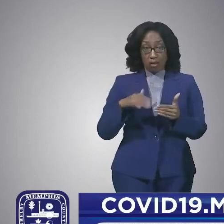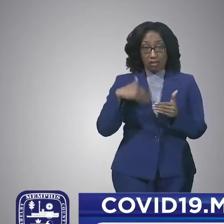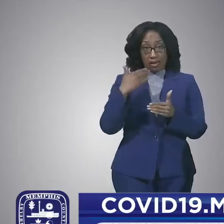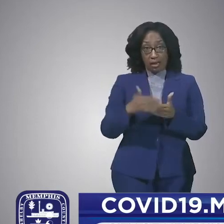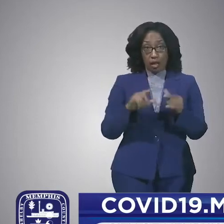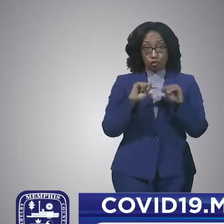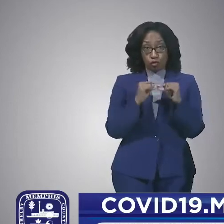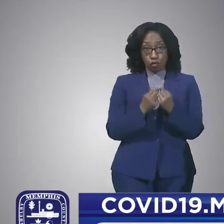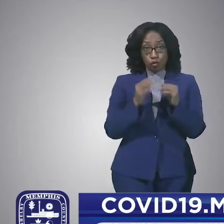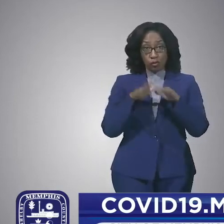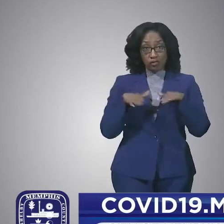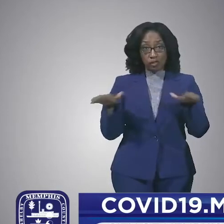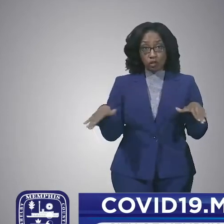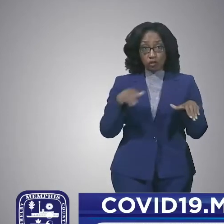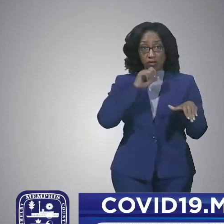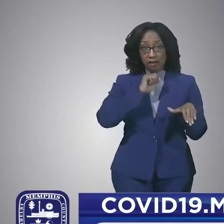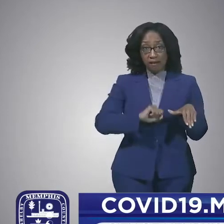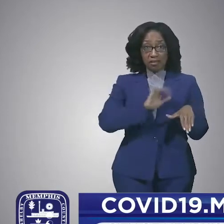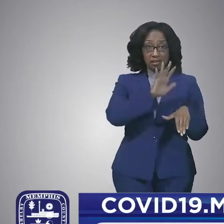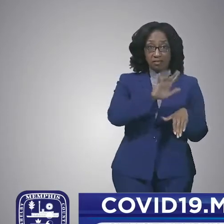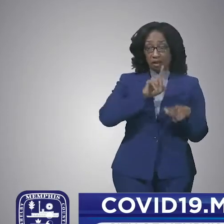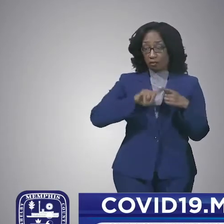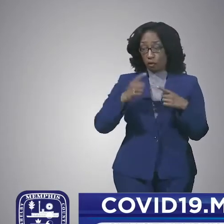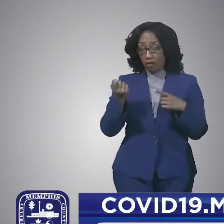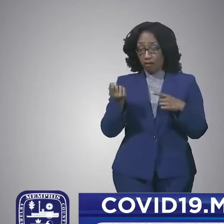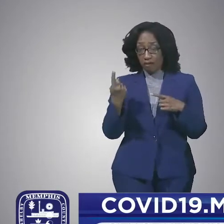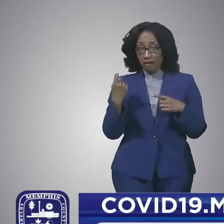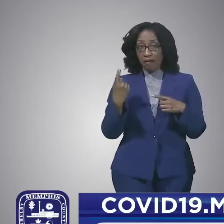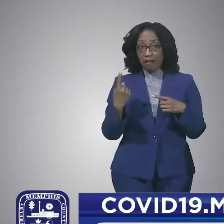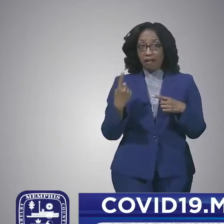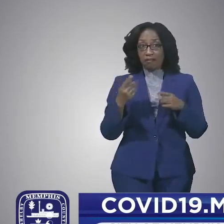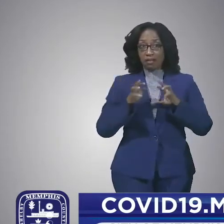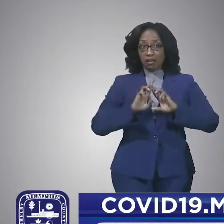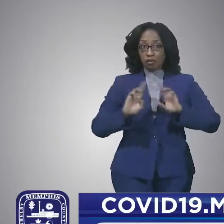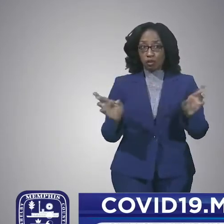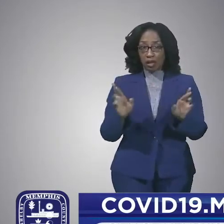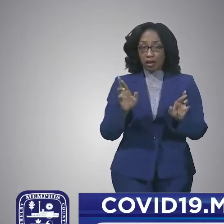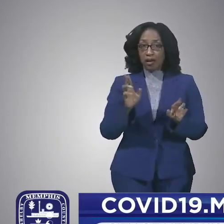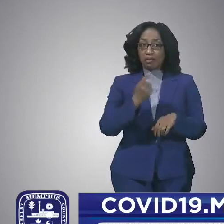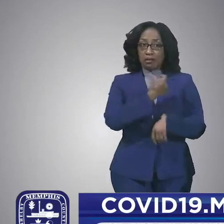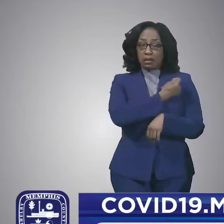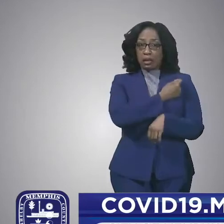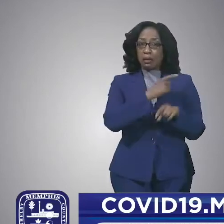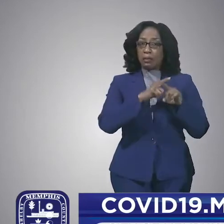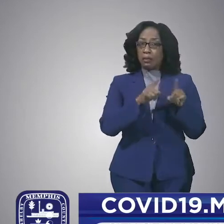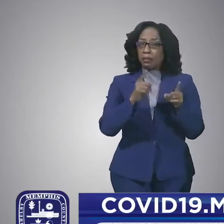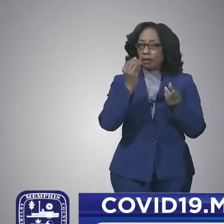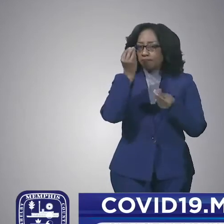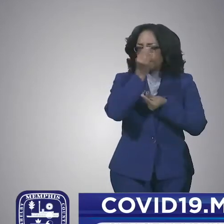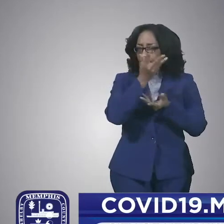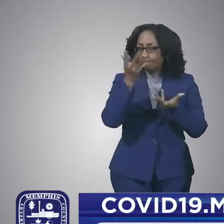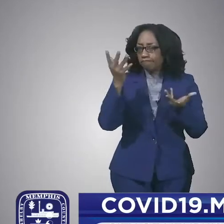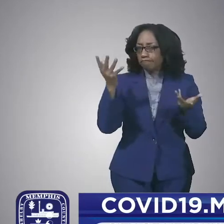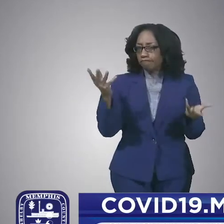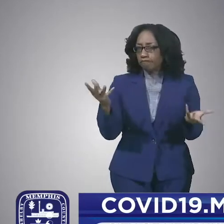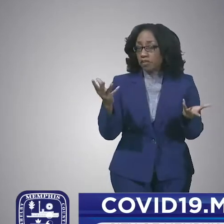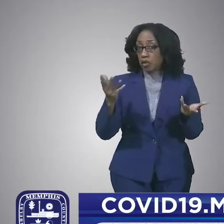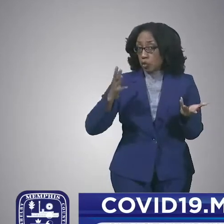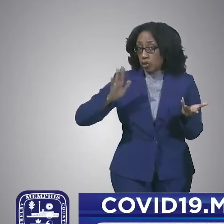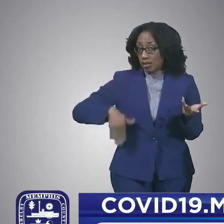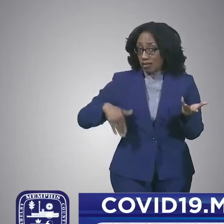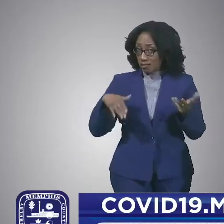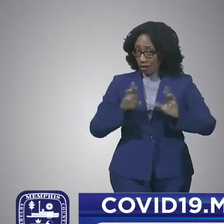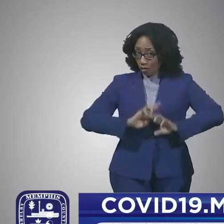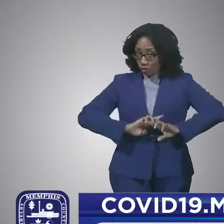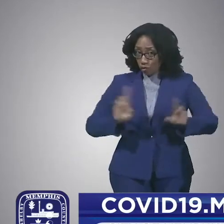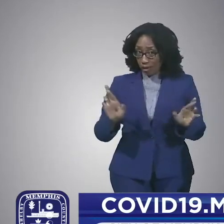That's the 5 to 11-year-olds. There has been a lot of information in the news, but I want you to know that we are not ready to